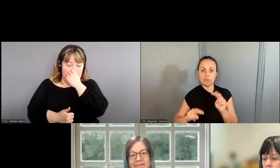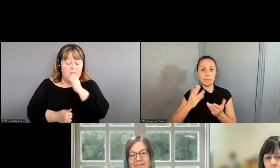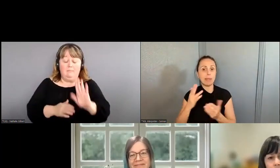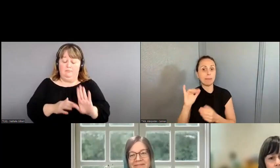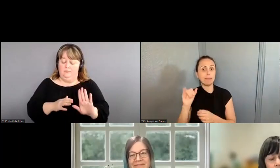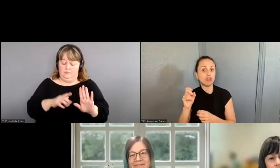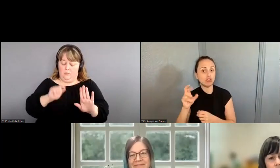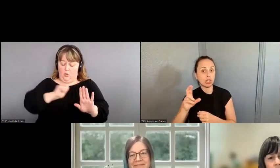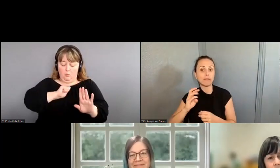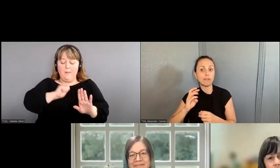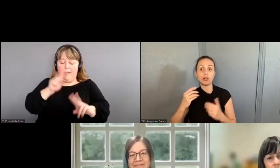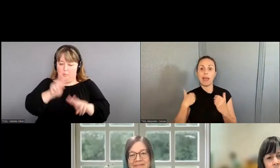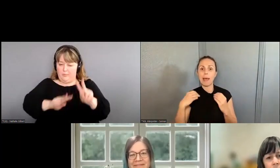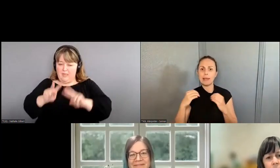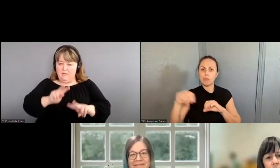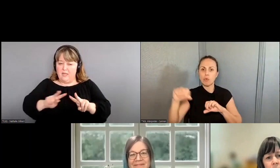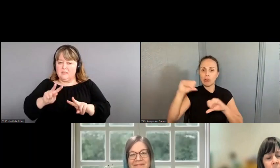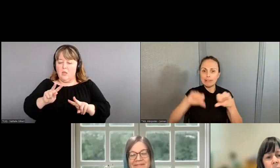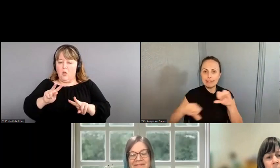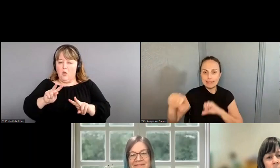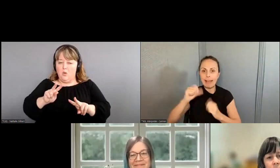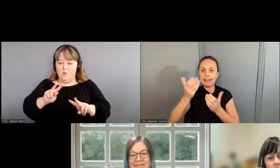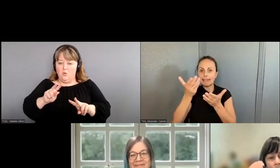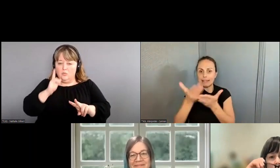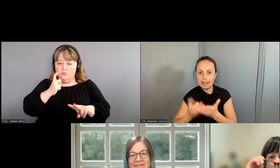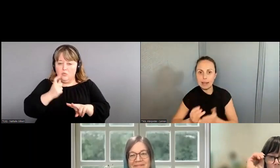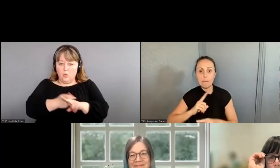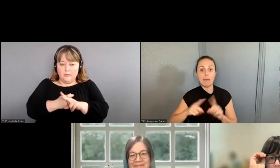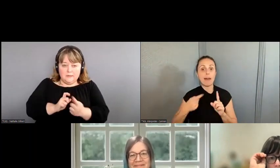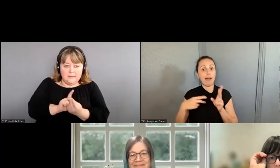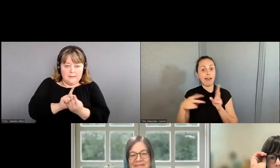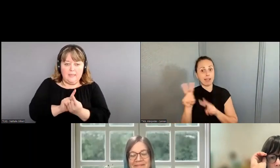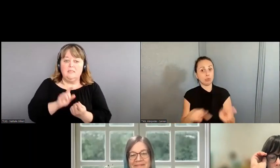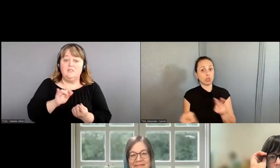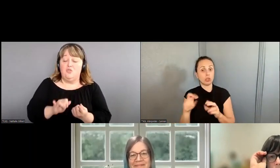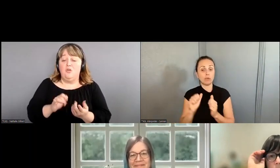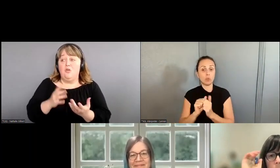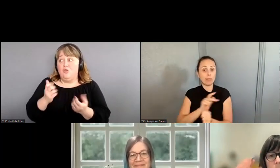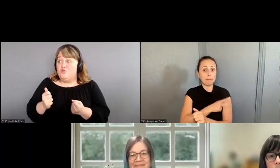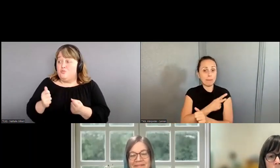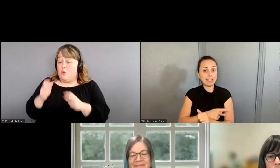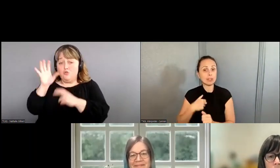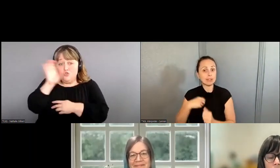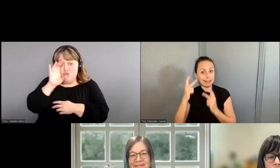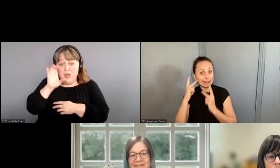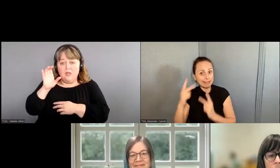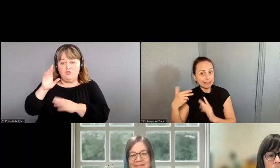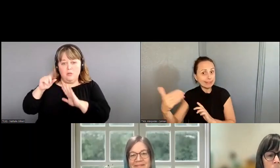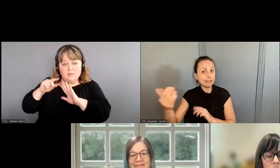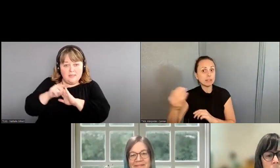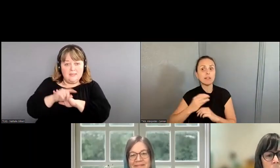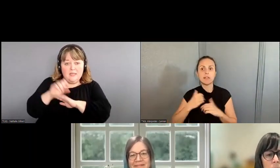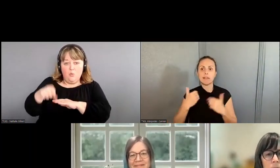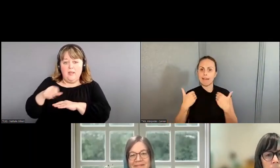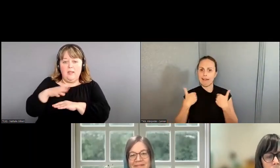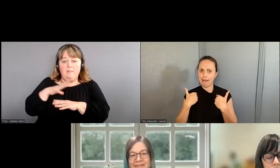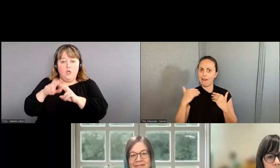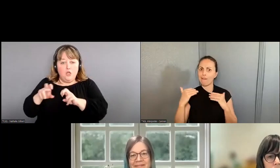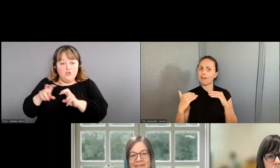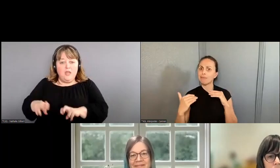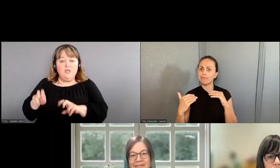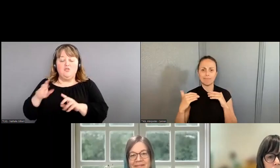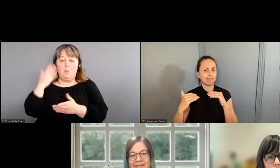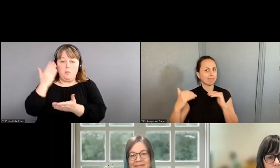more scientific data about that, but what I observe in the patients that I see is that there is a great disparity about